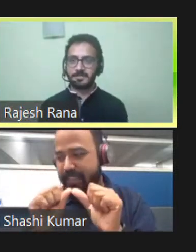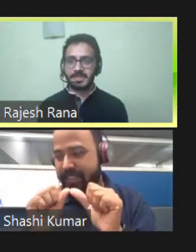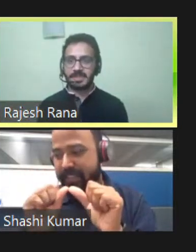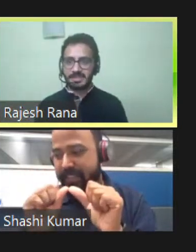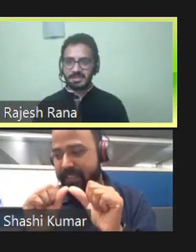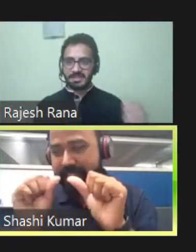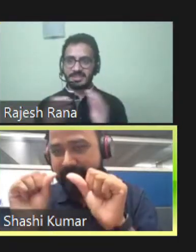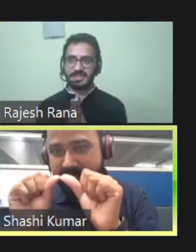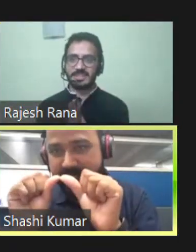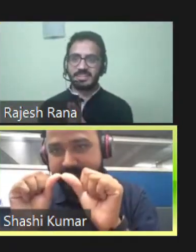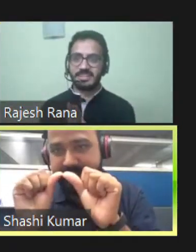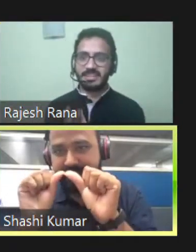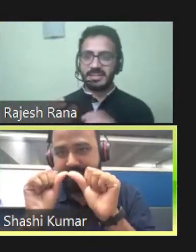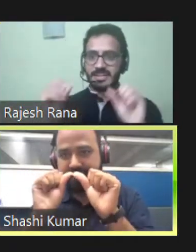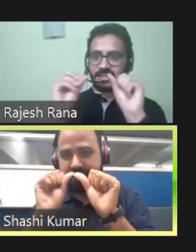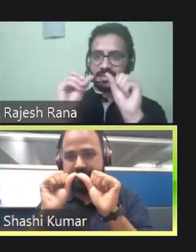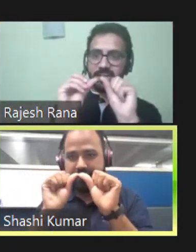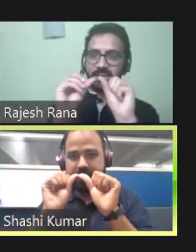start, Rajesh. A